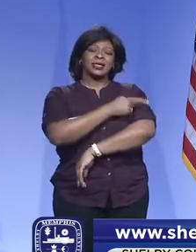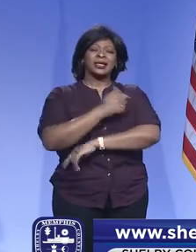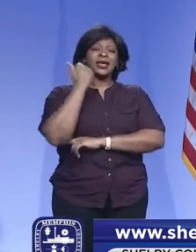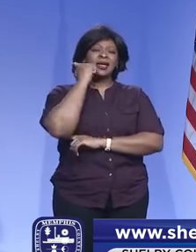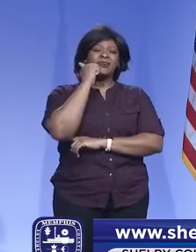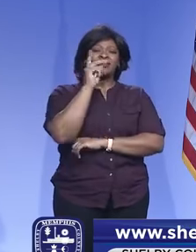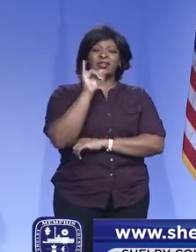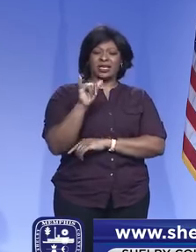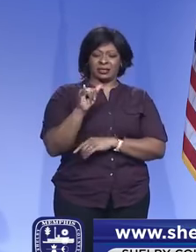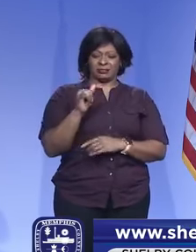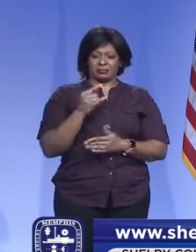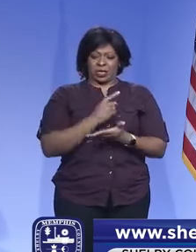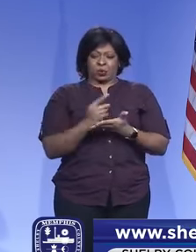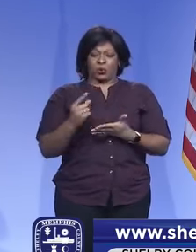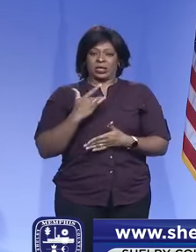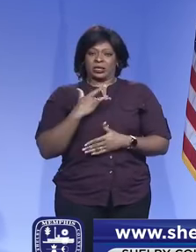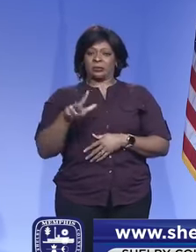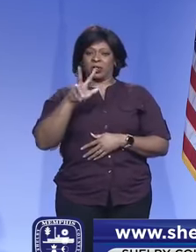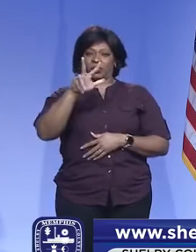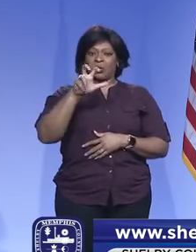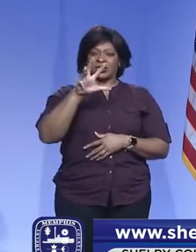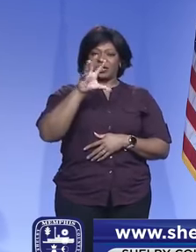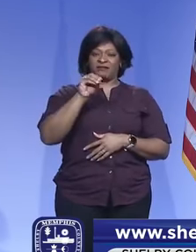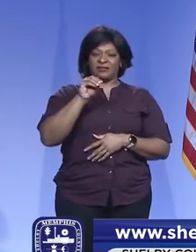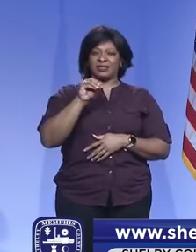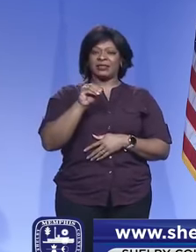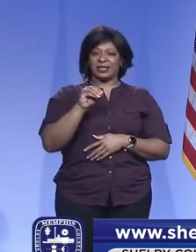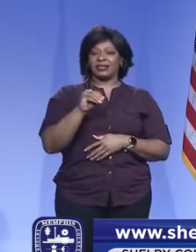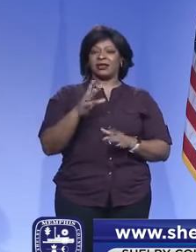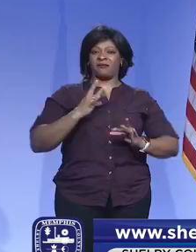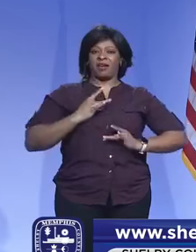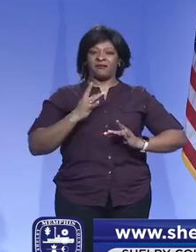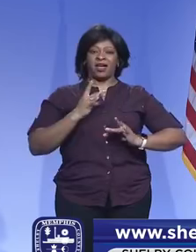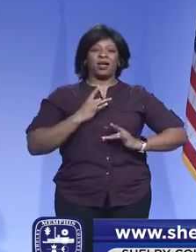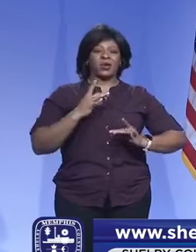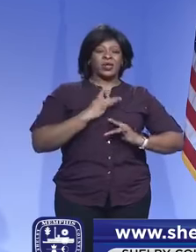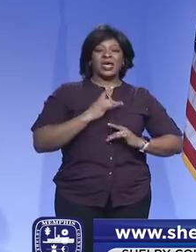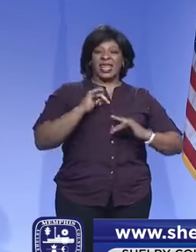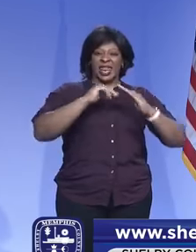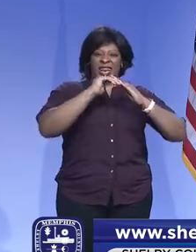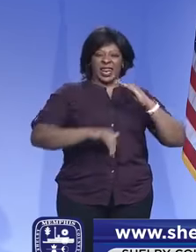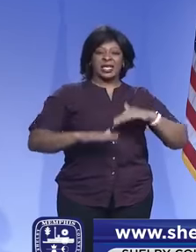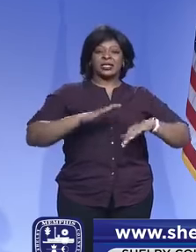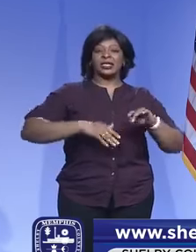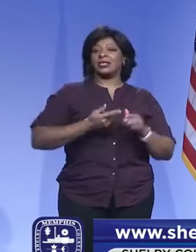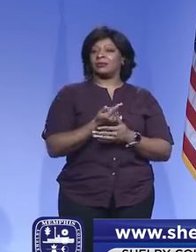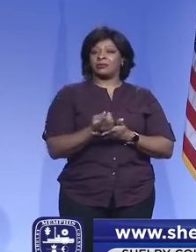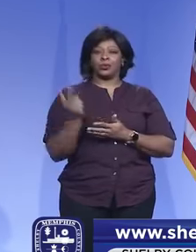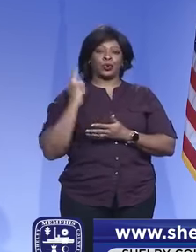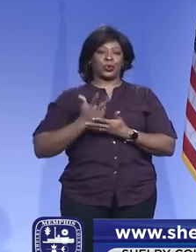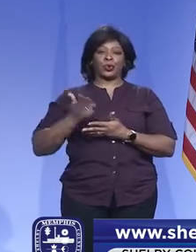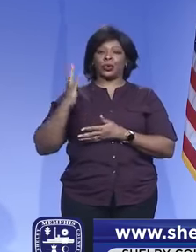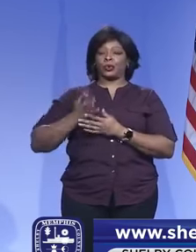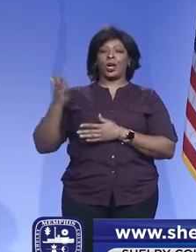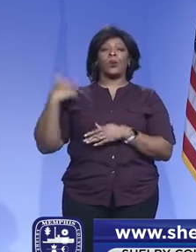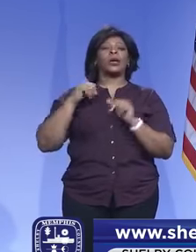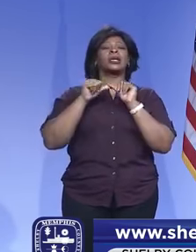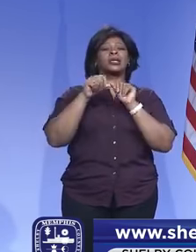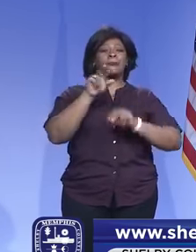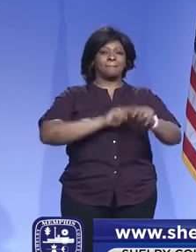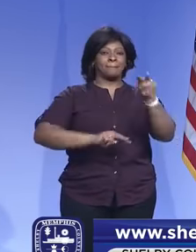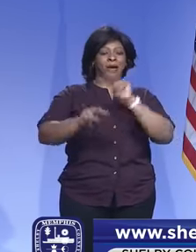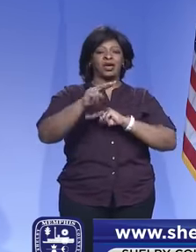day over a week is well over 350, but that's less than what it was several weeks ago. So we'll continue to monitor